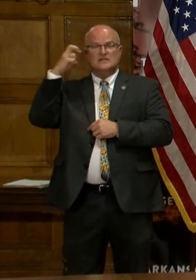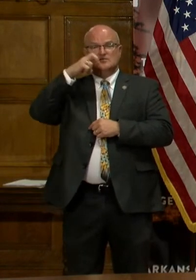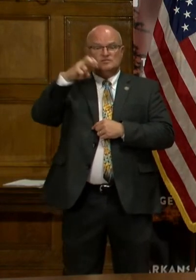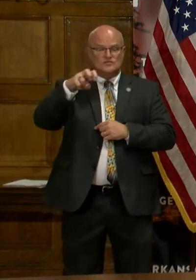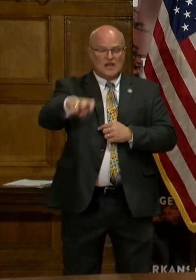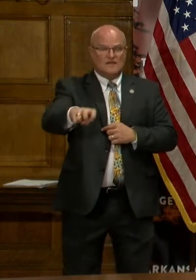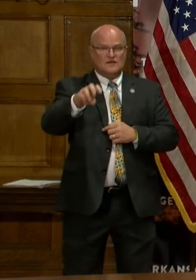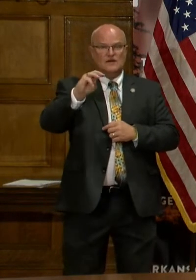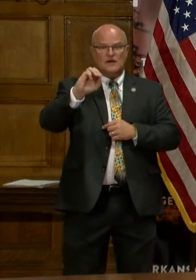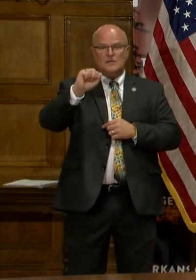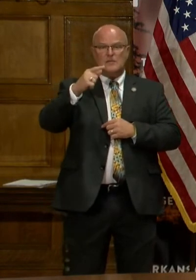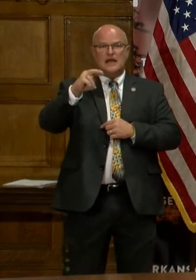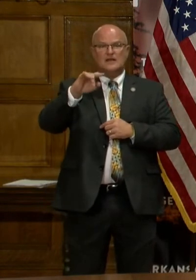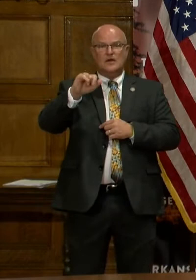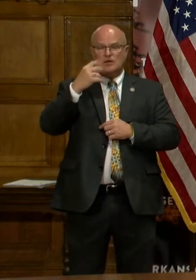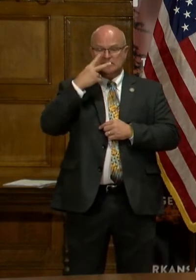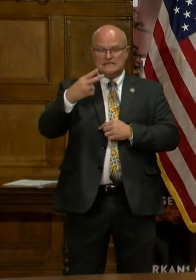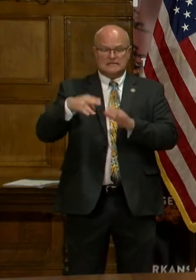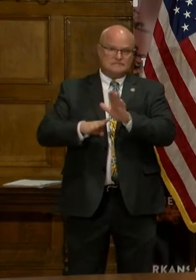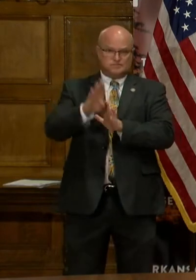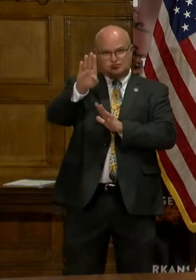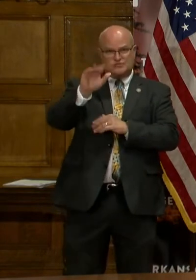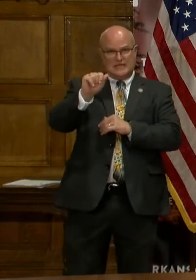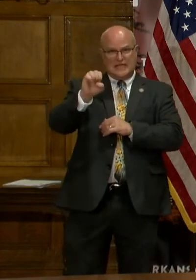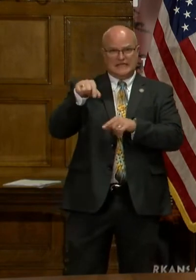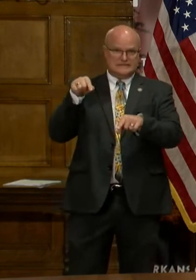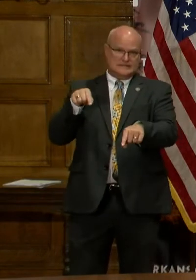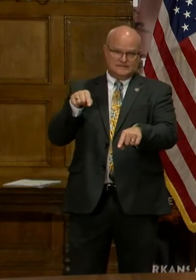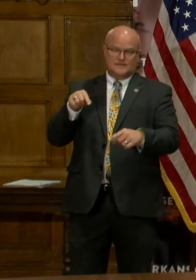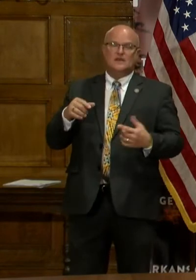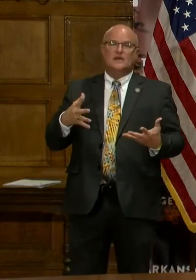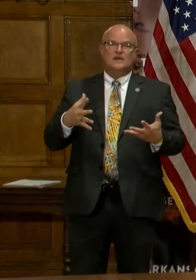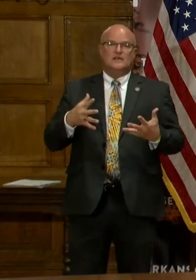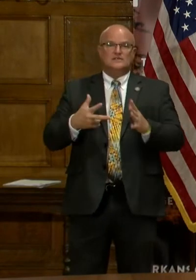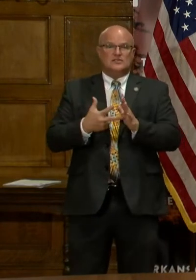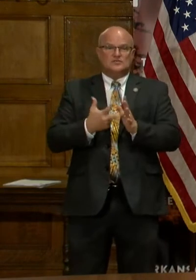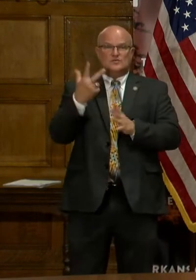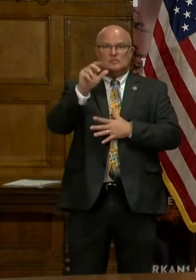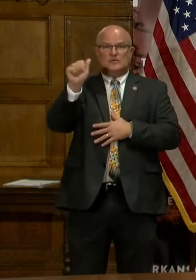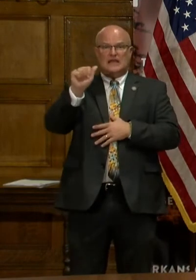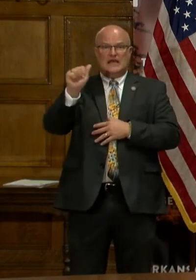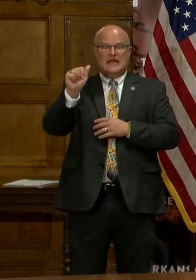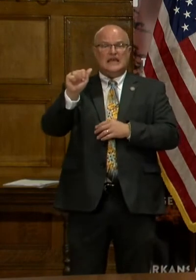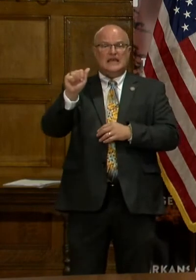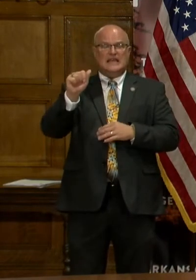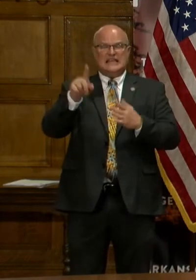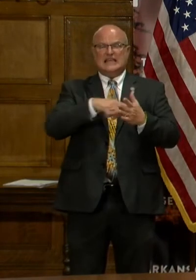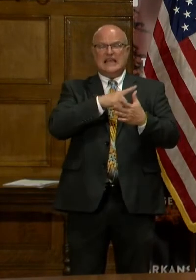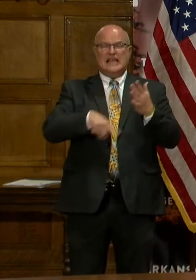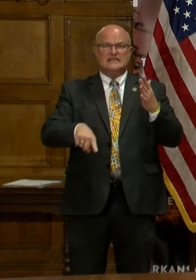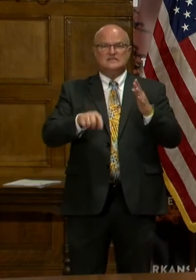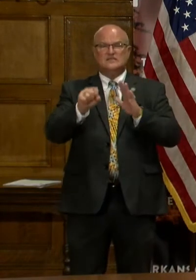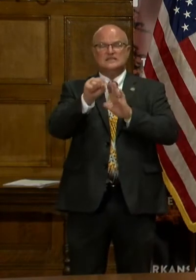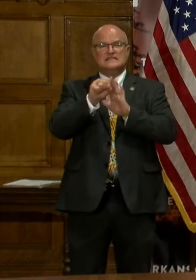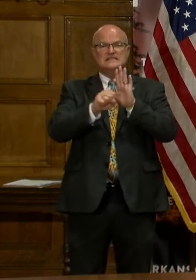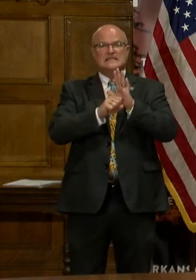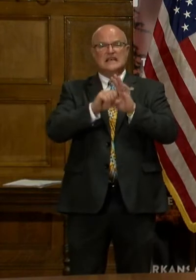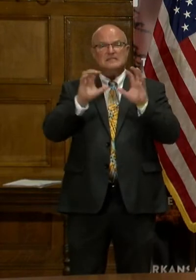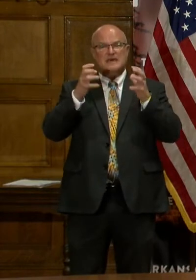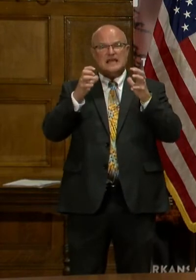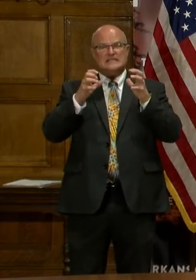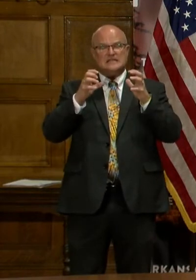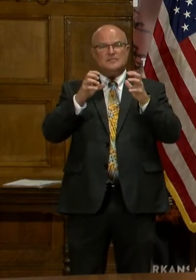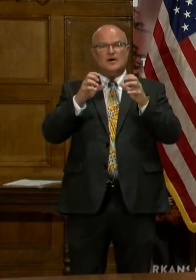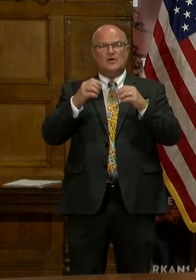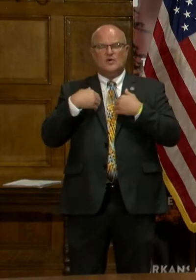to Magnolia, where we're also seeing a surge in cases. The AAA canceled the state basketball championship in March